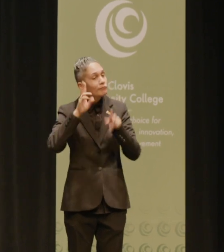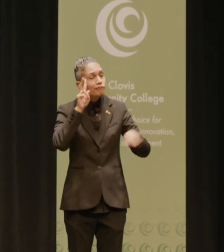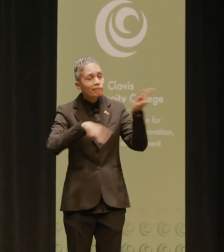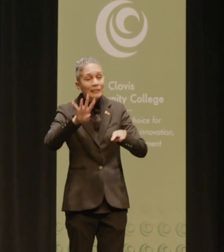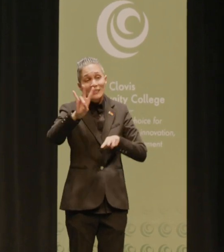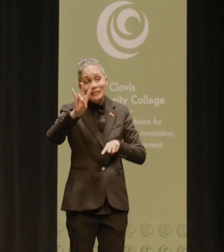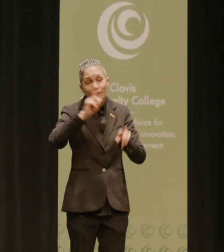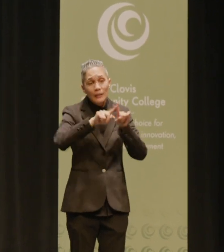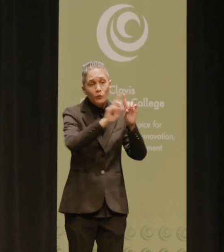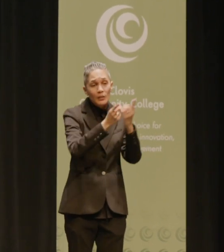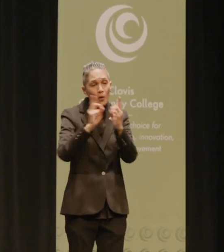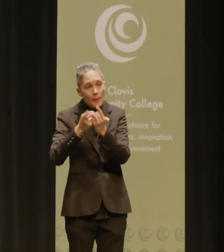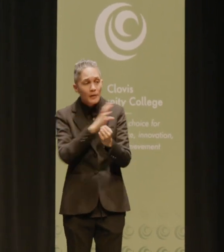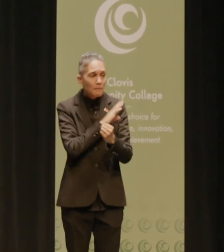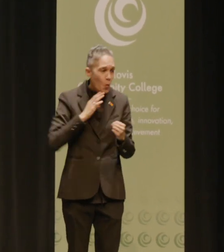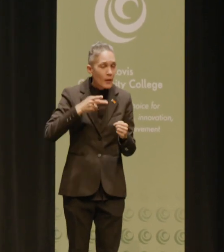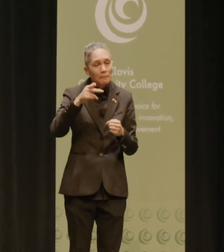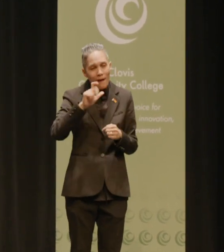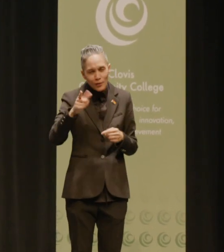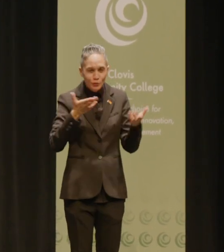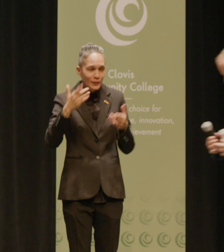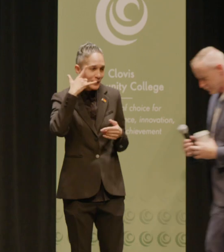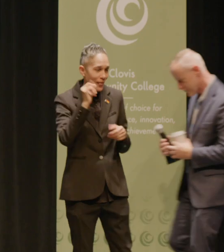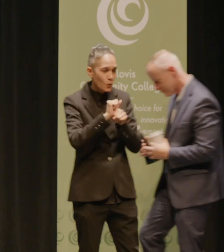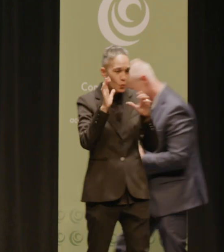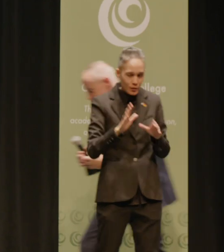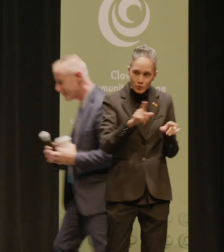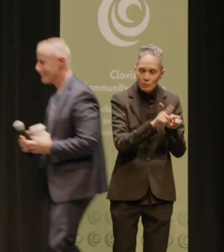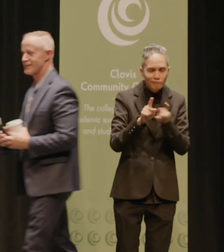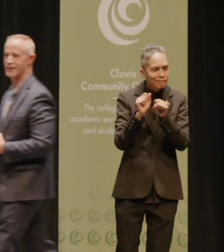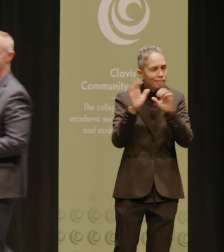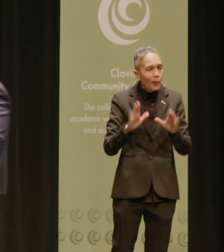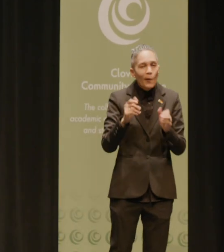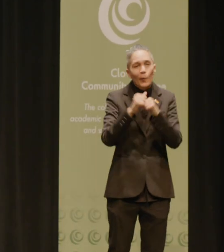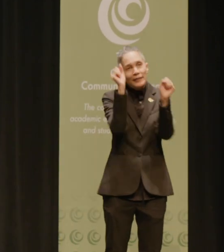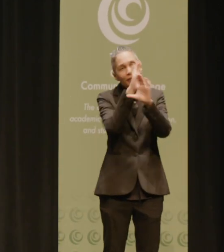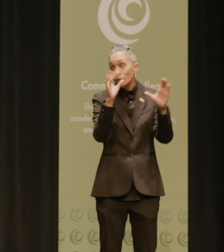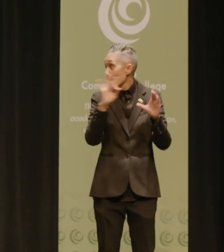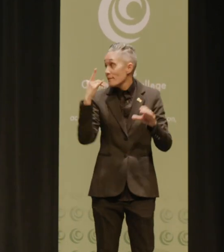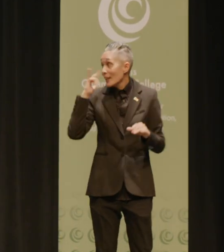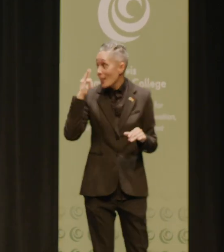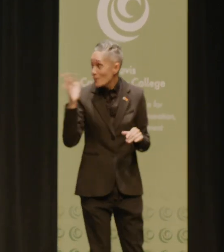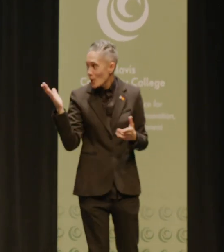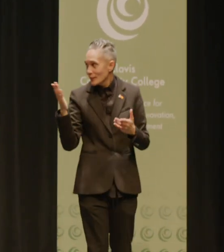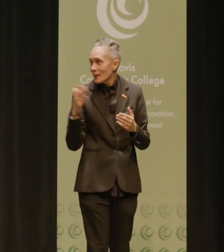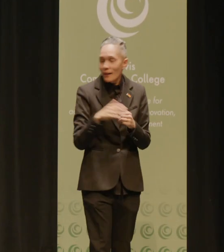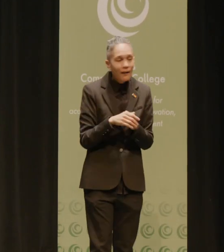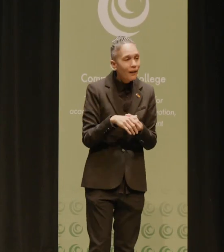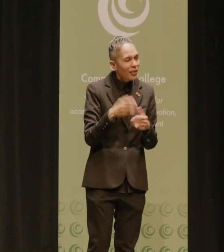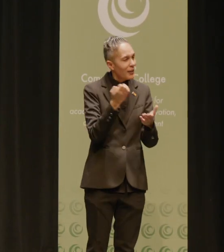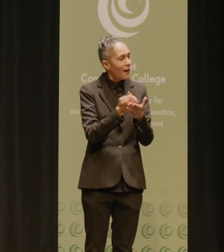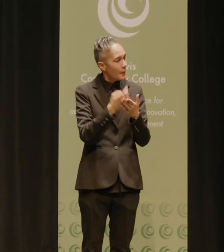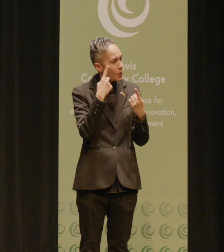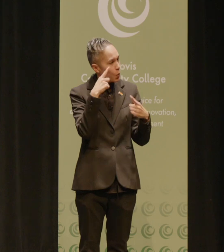oversees 7 major departments, boards, and panels that serve California workers and employees with the vision of California at an